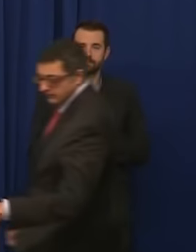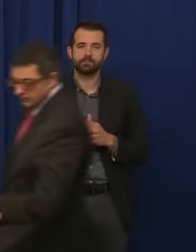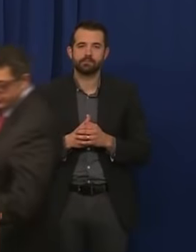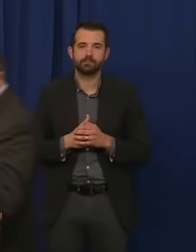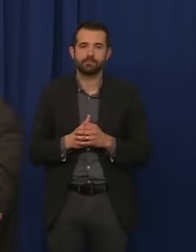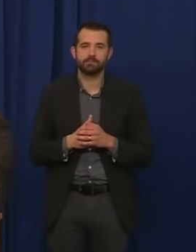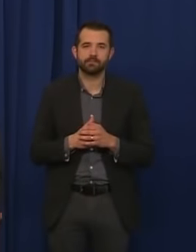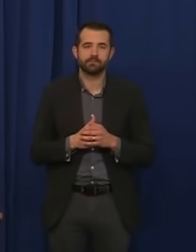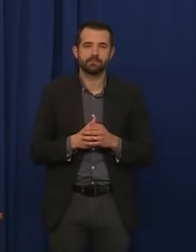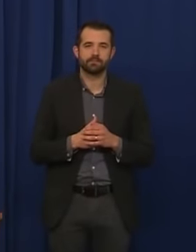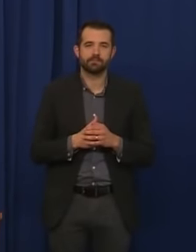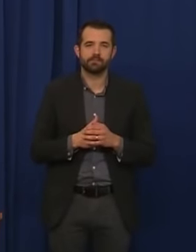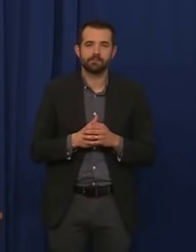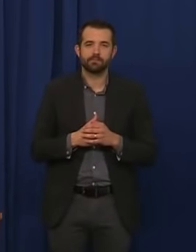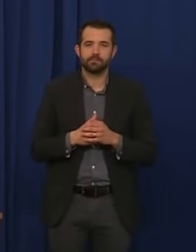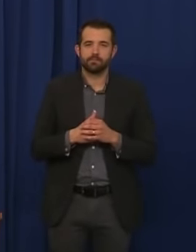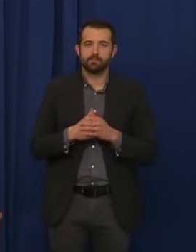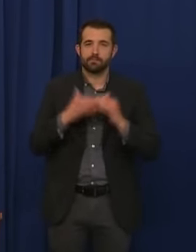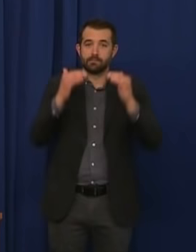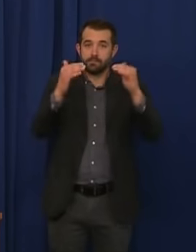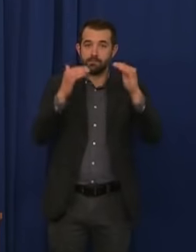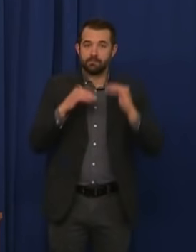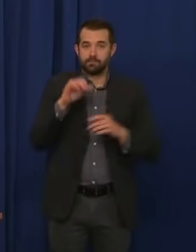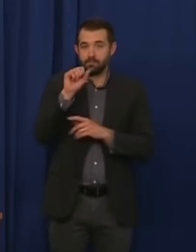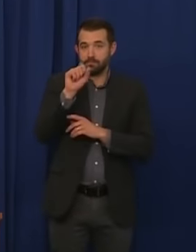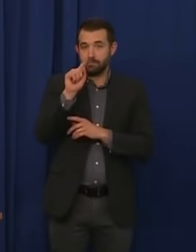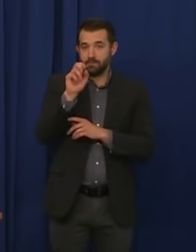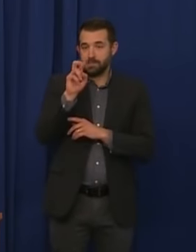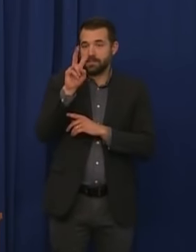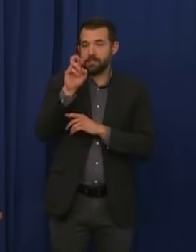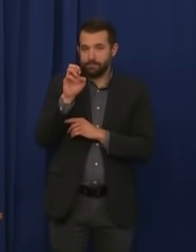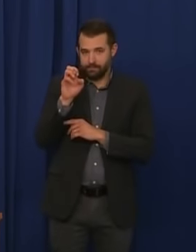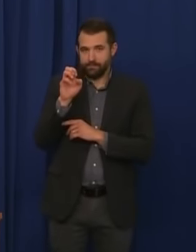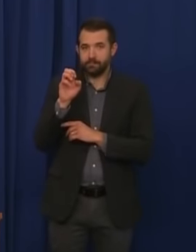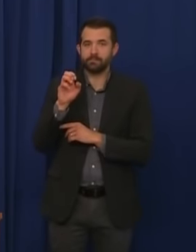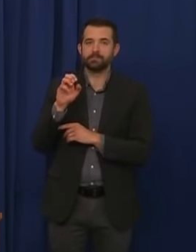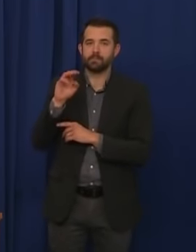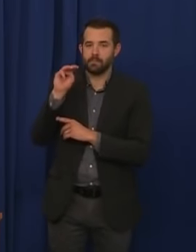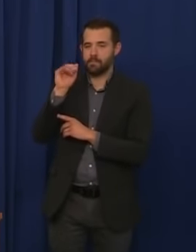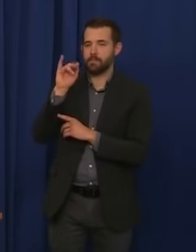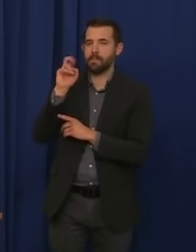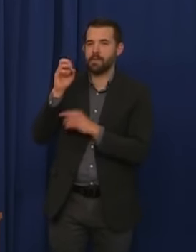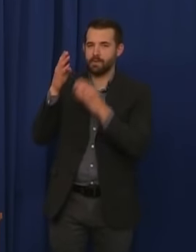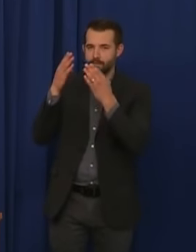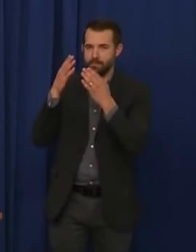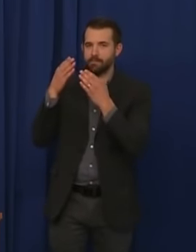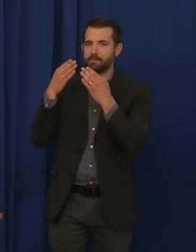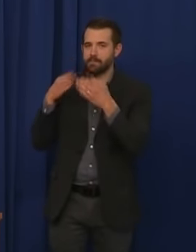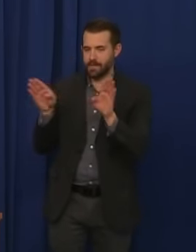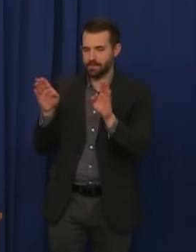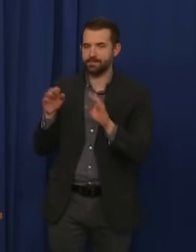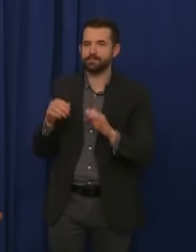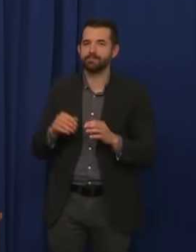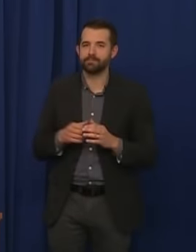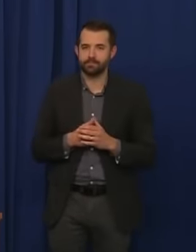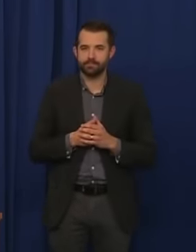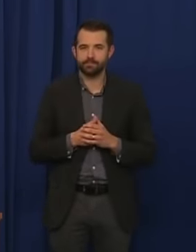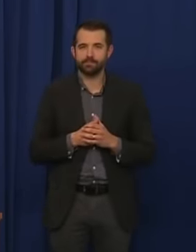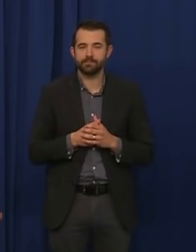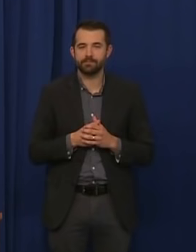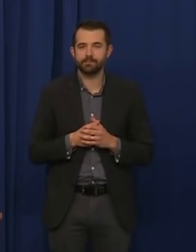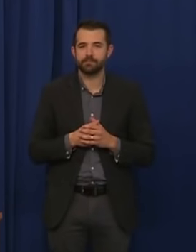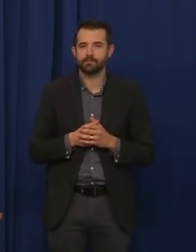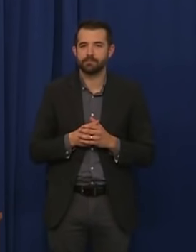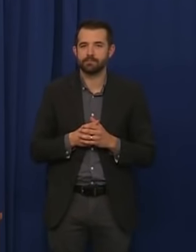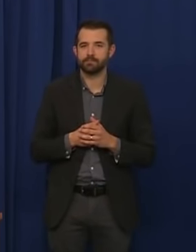Thanks, Caitlin. We'll turn next to Steve Missler at Maine Public. Go ahead, Steve. Thanks for taking the call. A quick